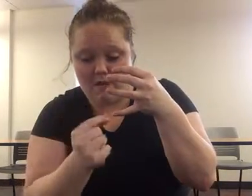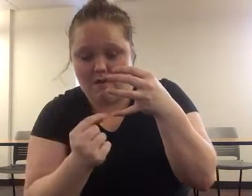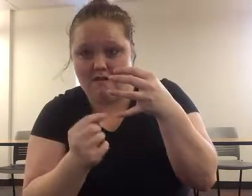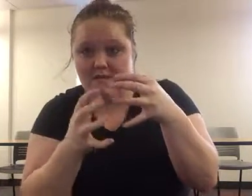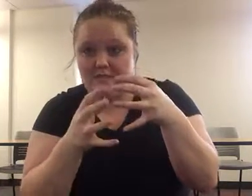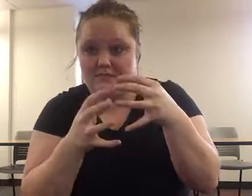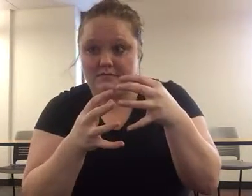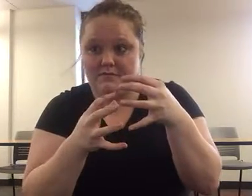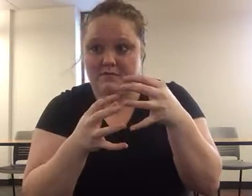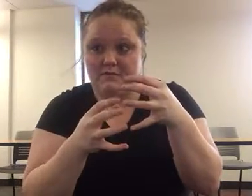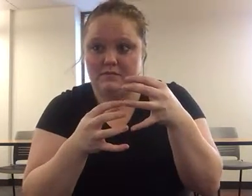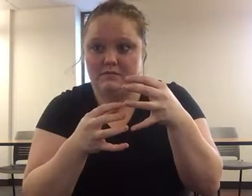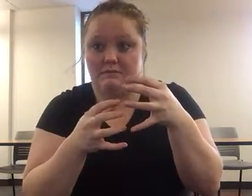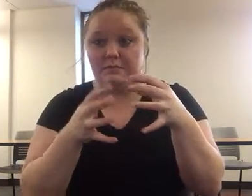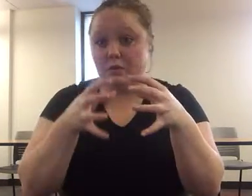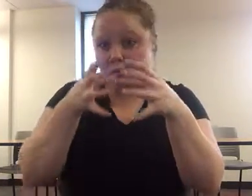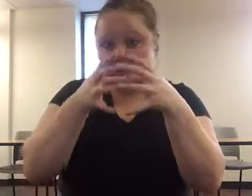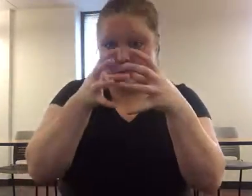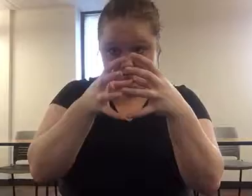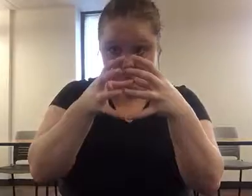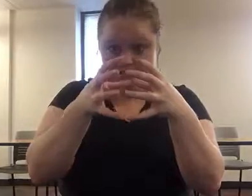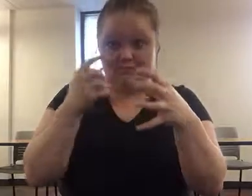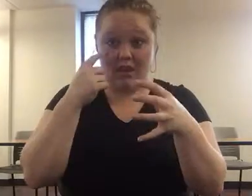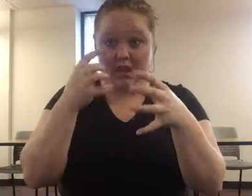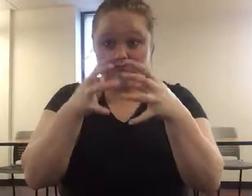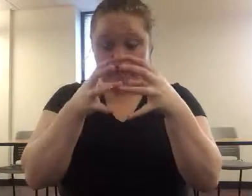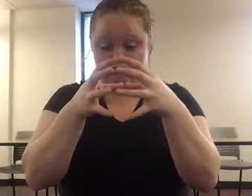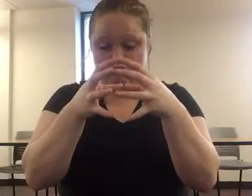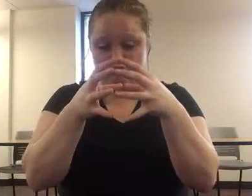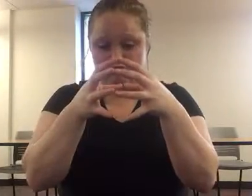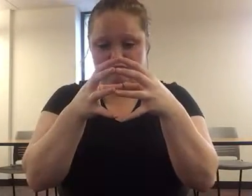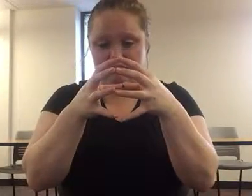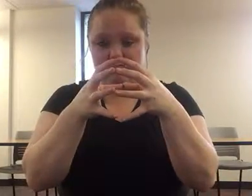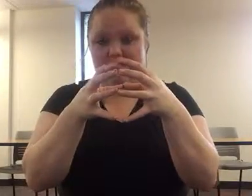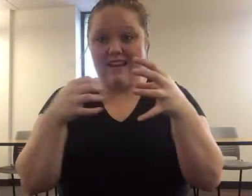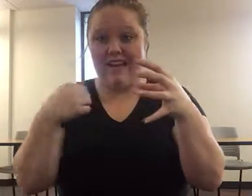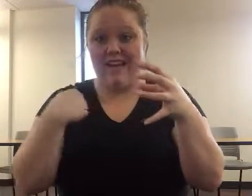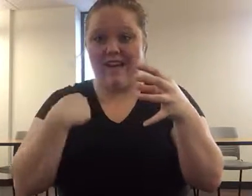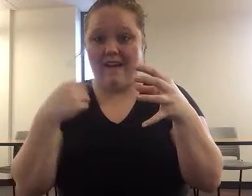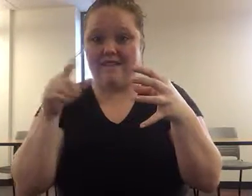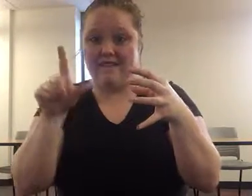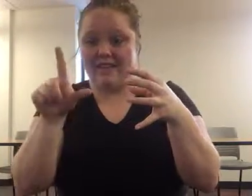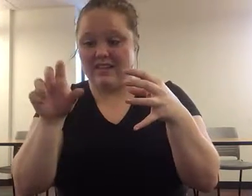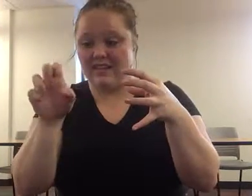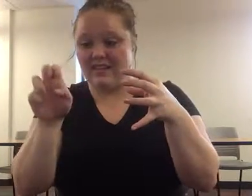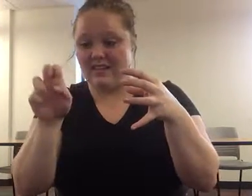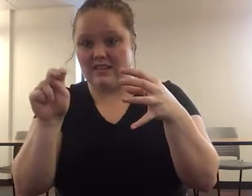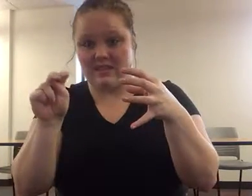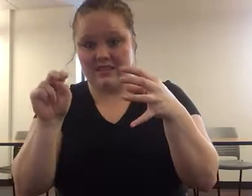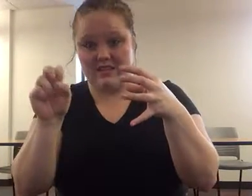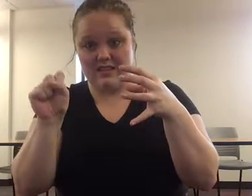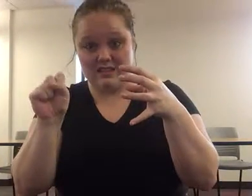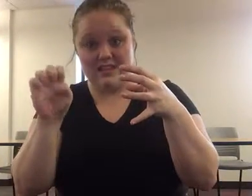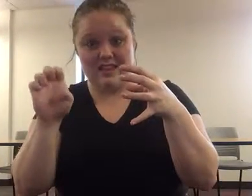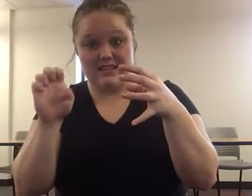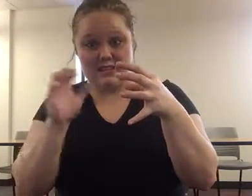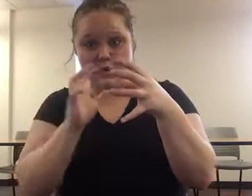cataract, this three-dimensional object. It tends to be about 12 or 13 millimeters wide. It tends to be